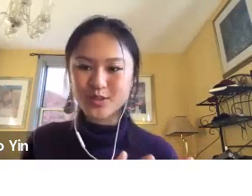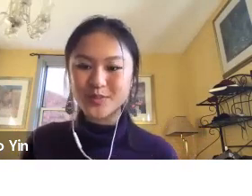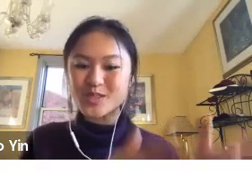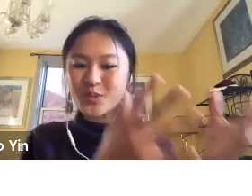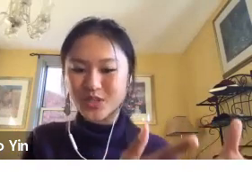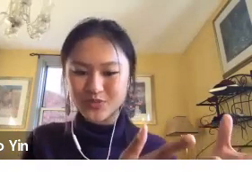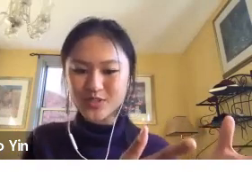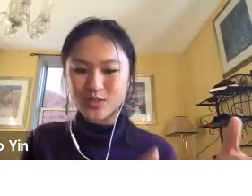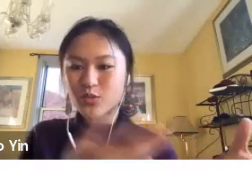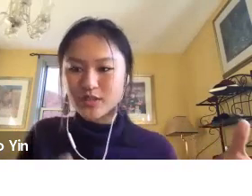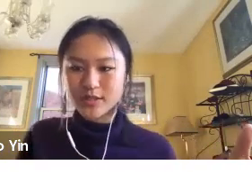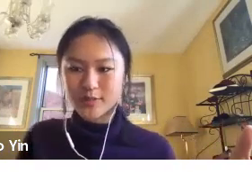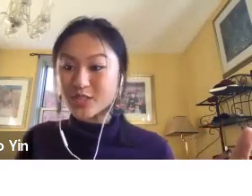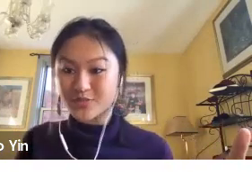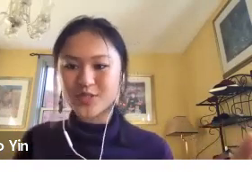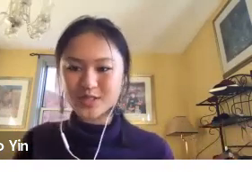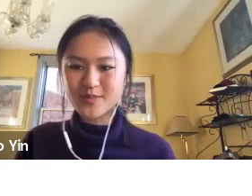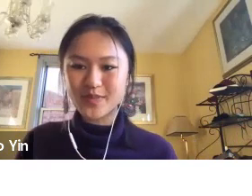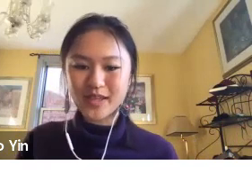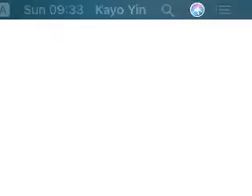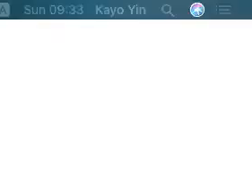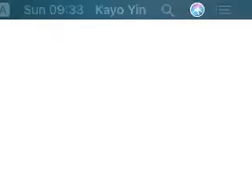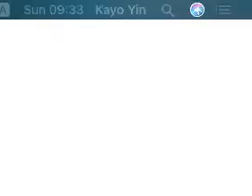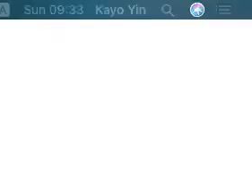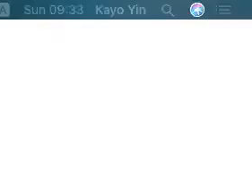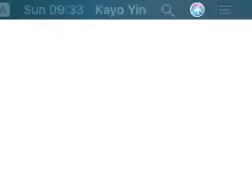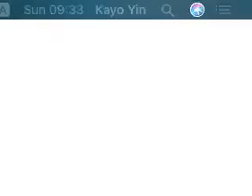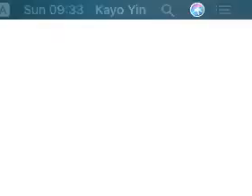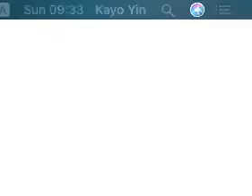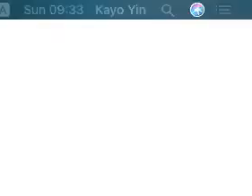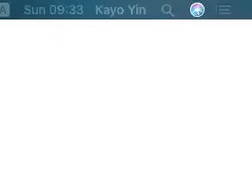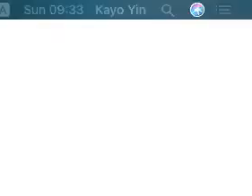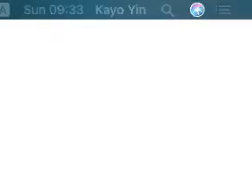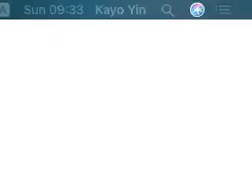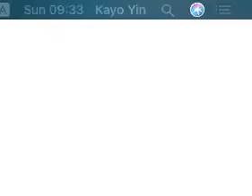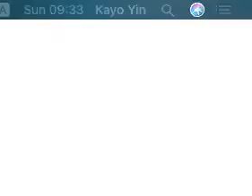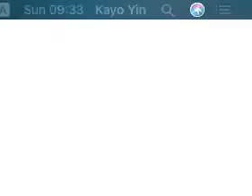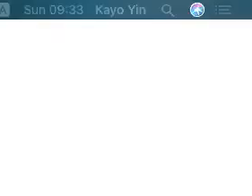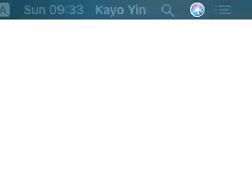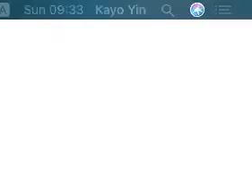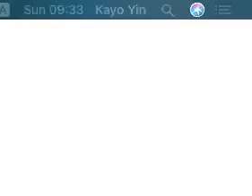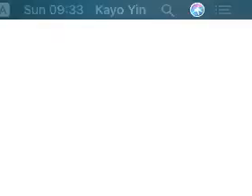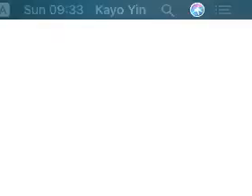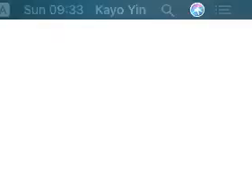refer to the spoken version or the written version. Got it. And Got just it. contrast it with sign language. Got it.